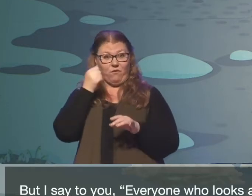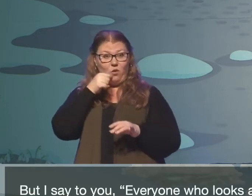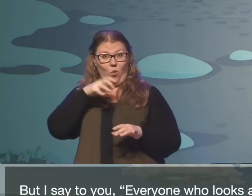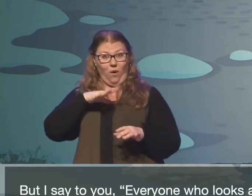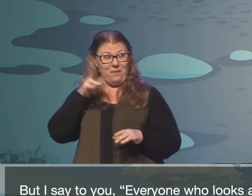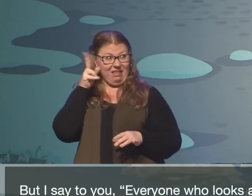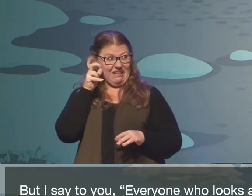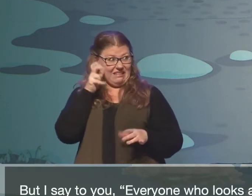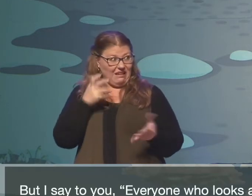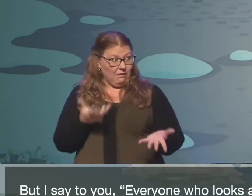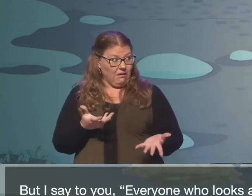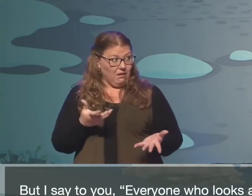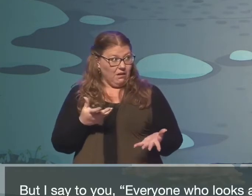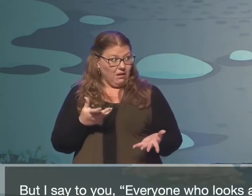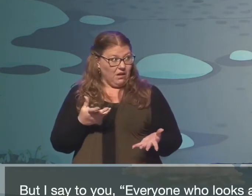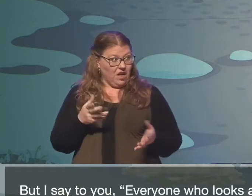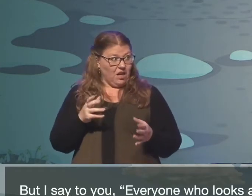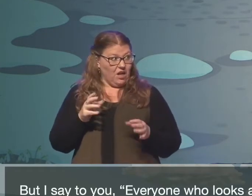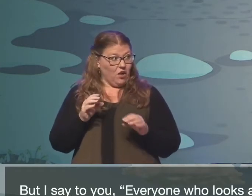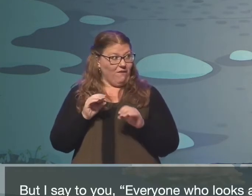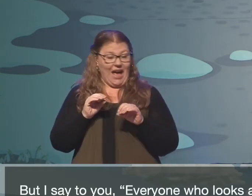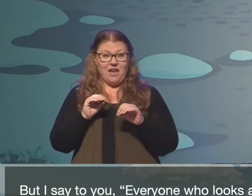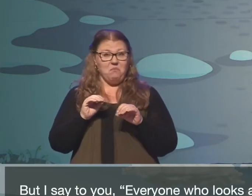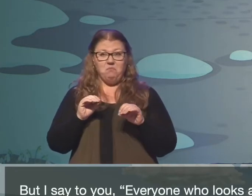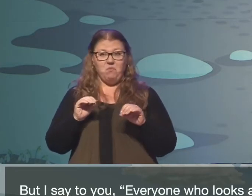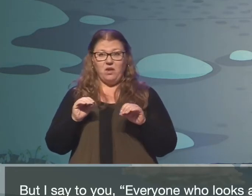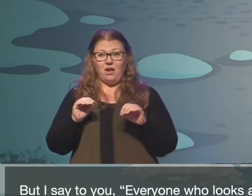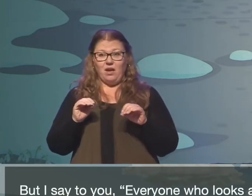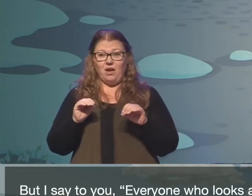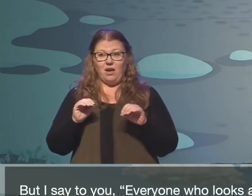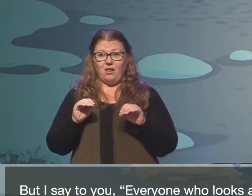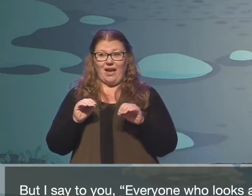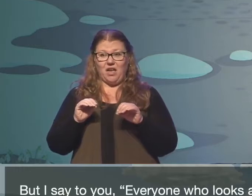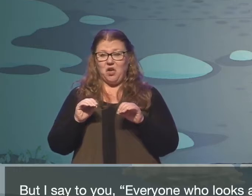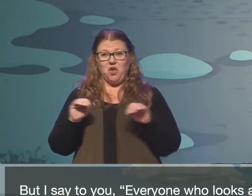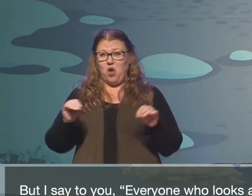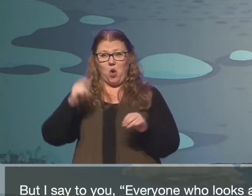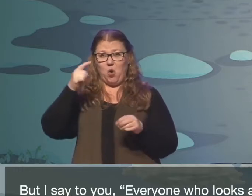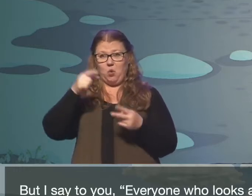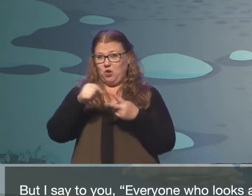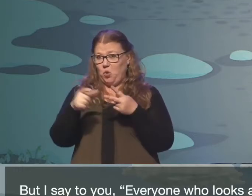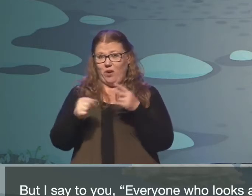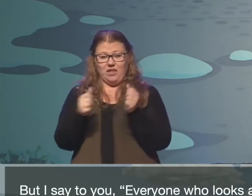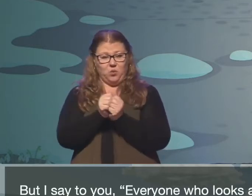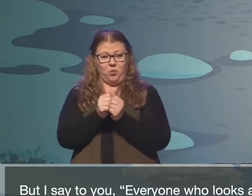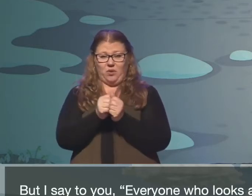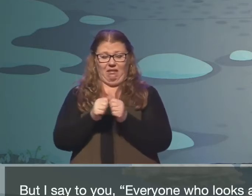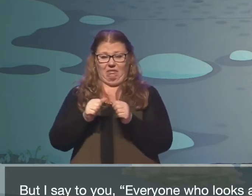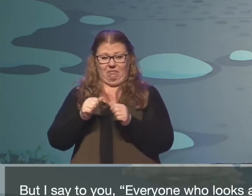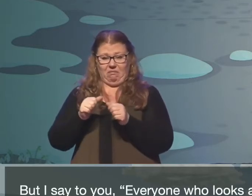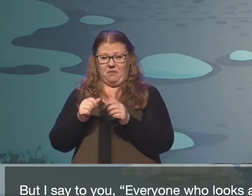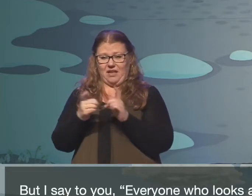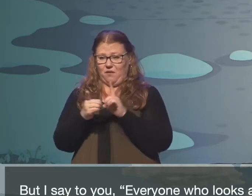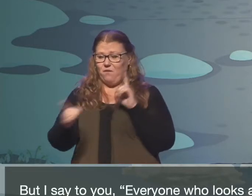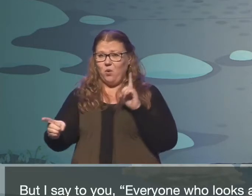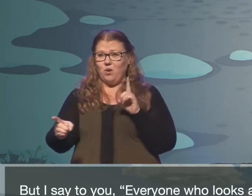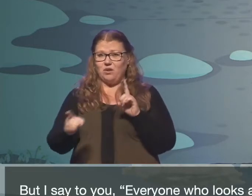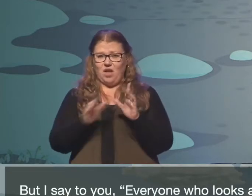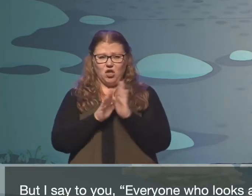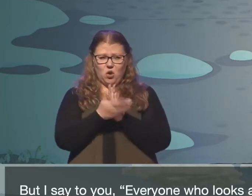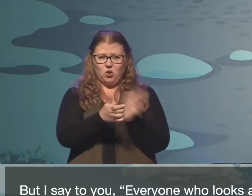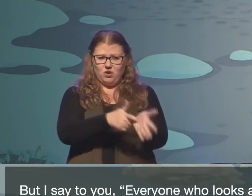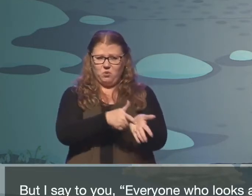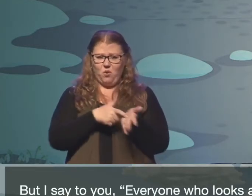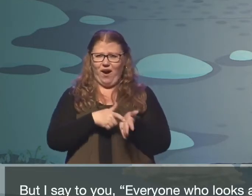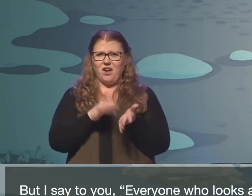listening and you've had no recourse for like somebody wanting to divorce you and like adultery was mandated, right? Like Jesus has just